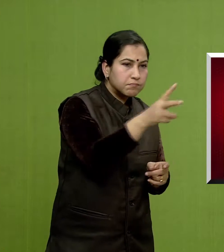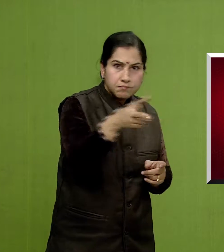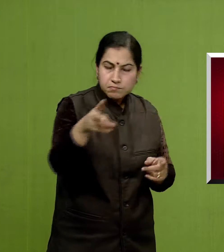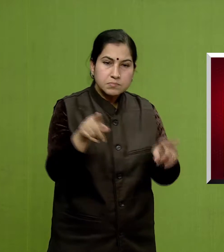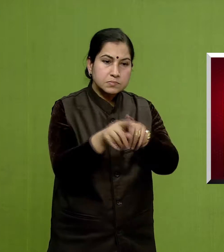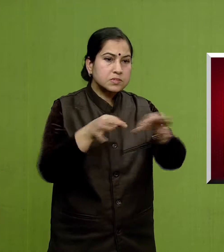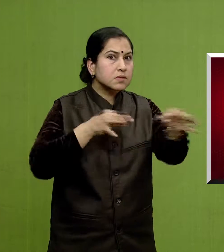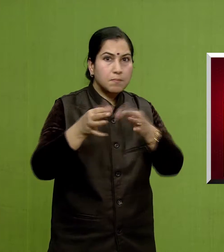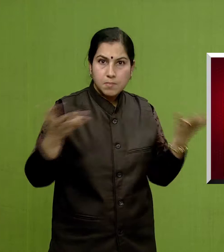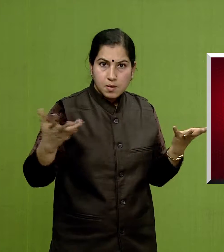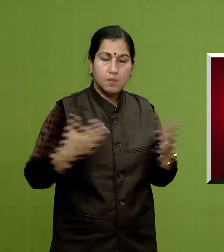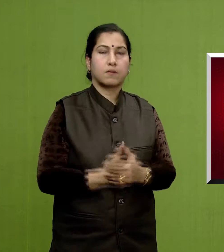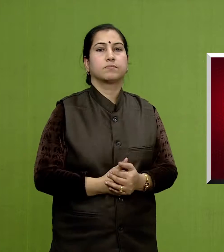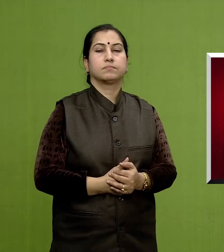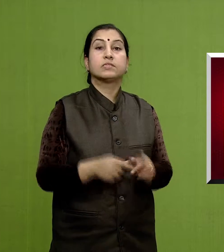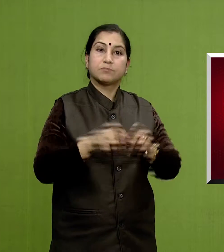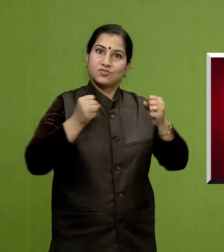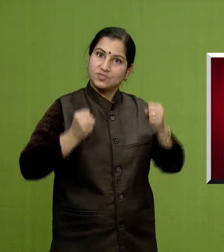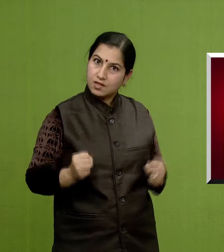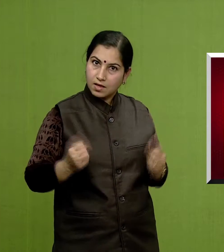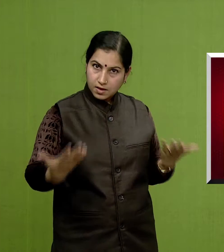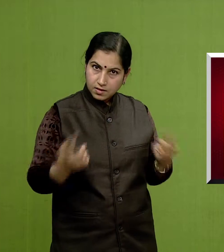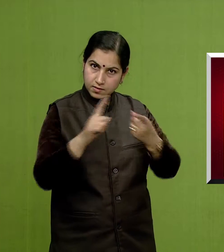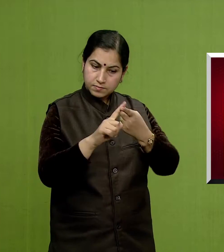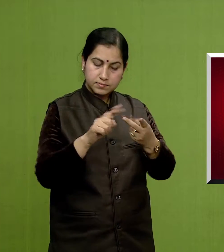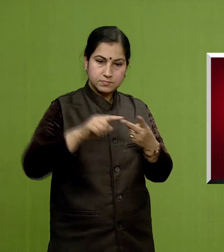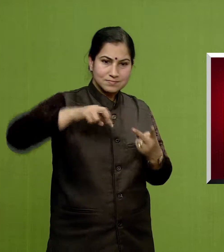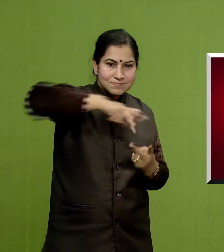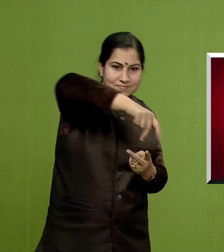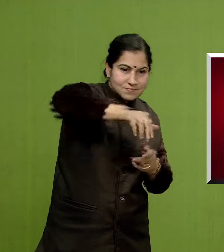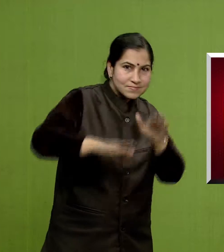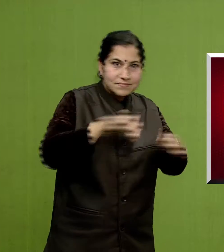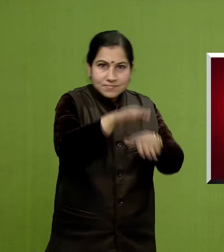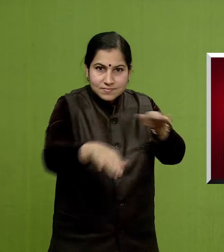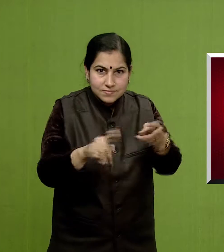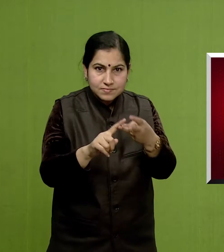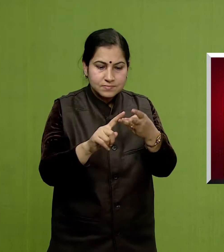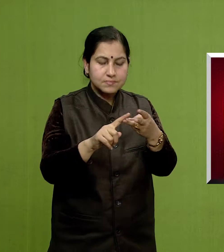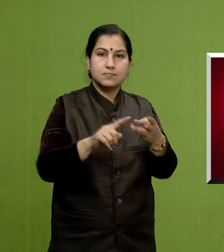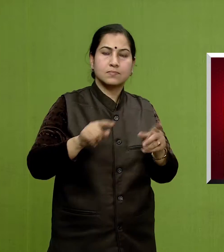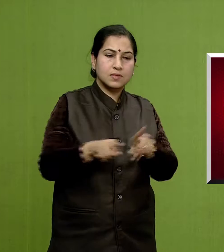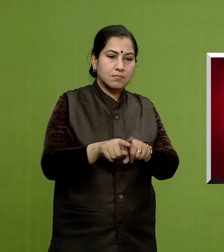like sitting, crawling, creeping,